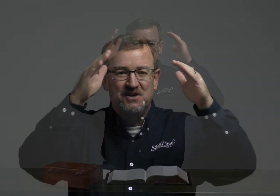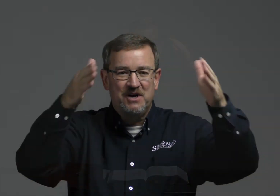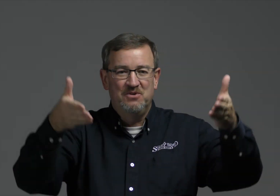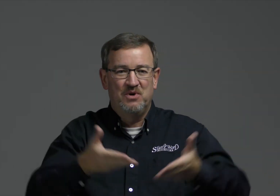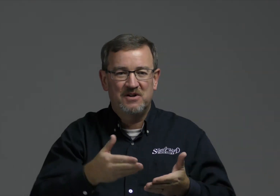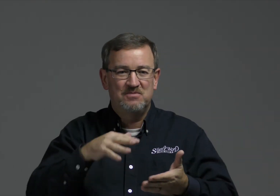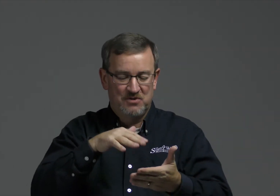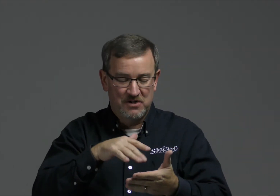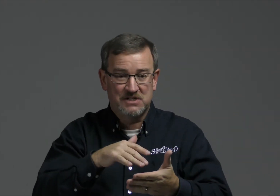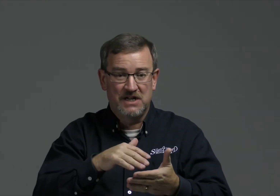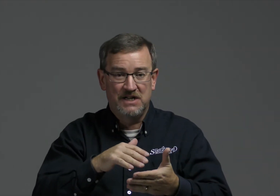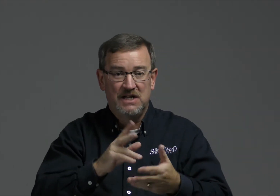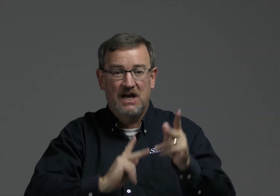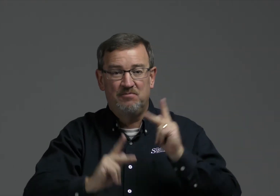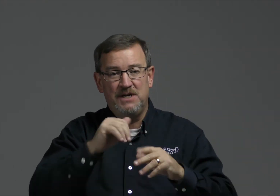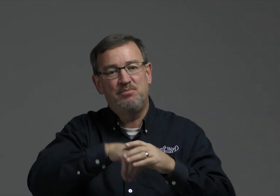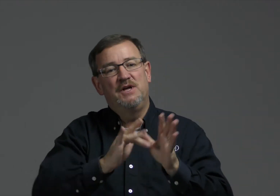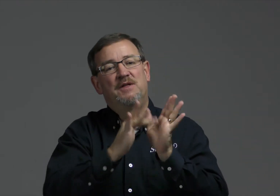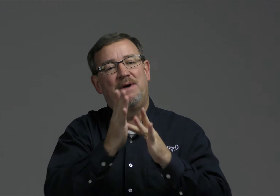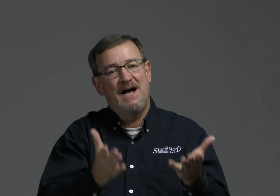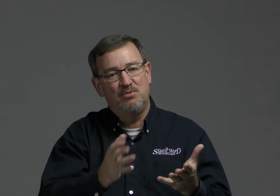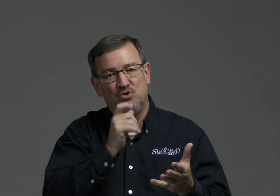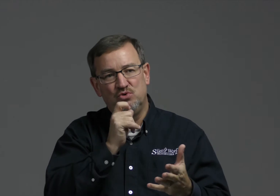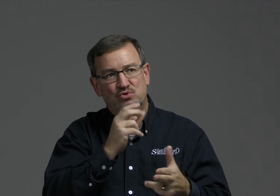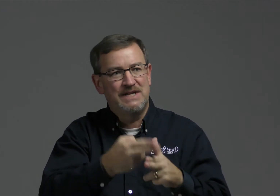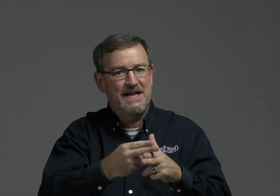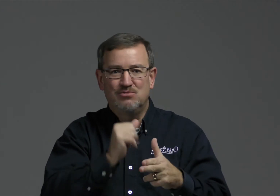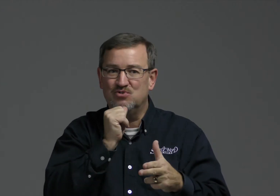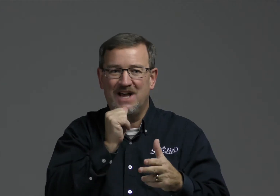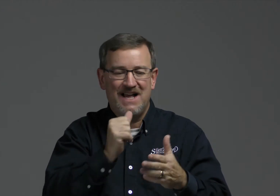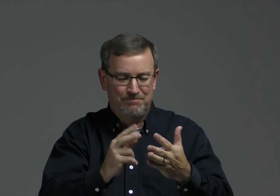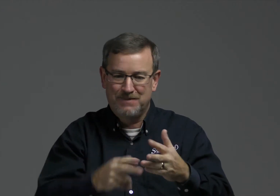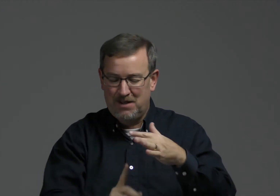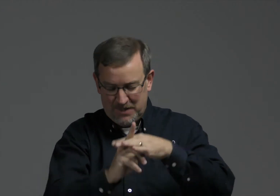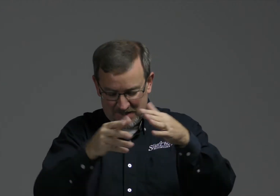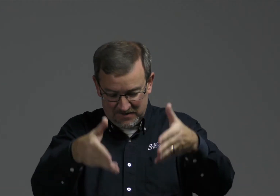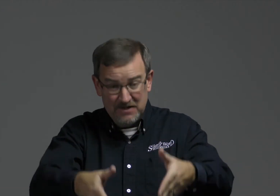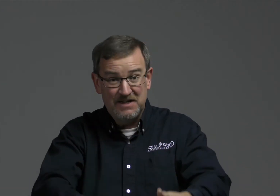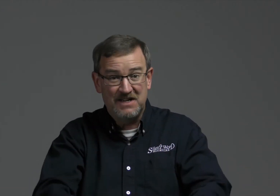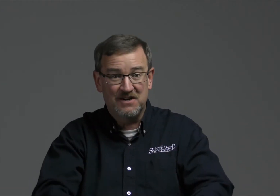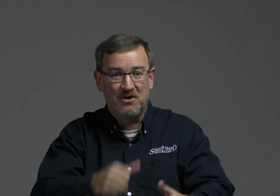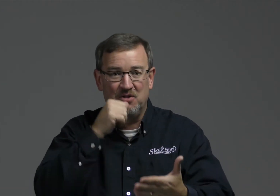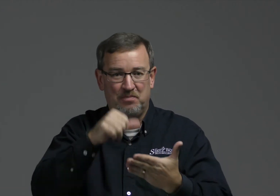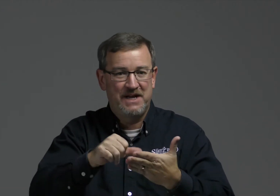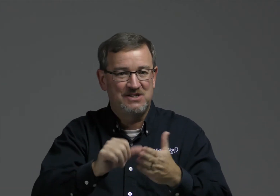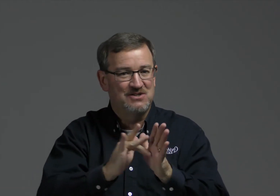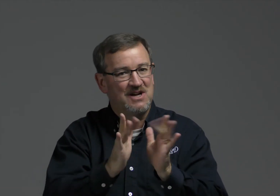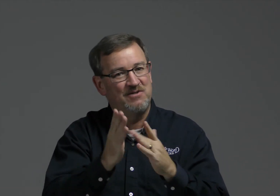Hello and welcome to our study of people in the Bible whose names do not appear here on the pages of